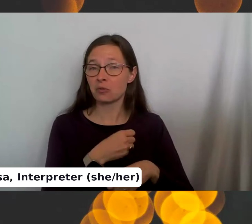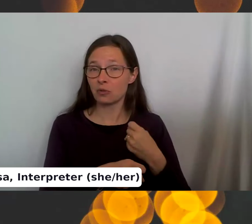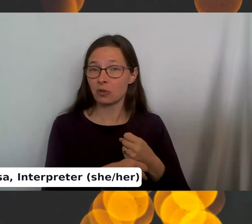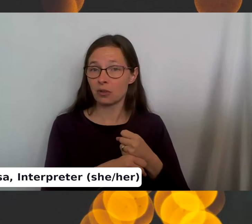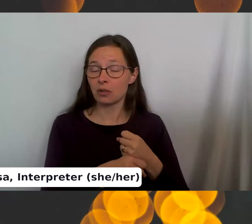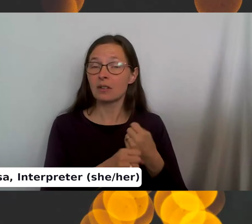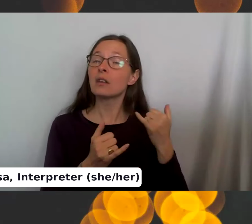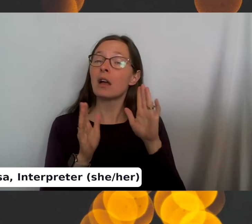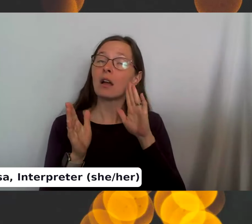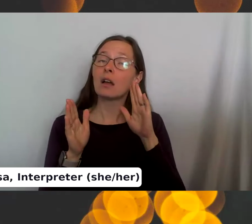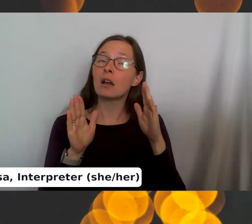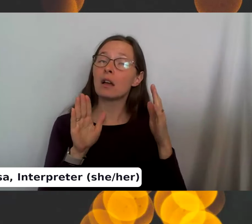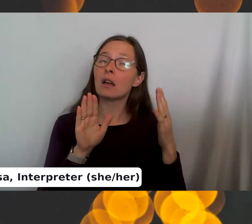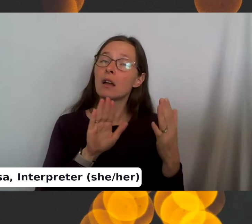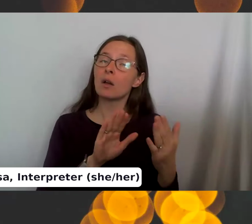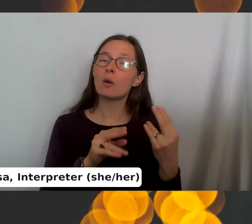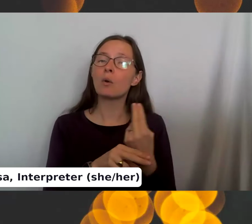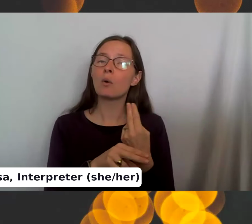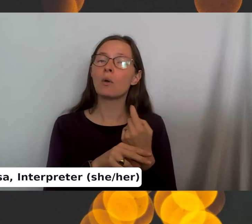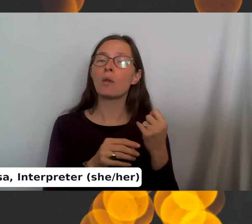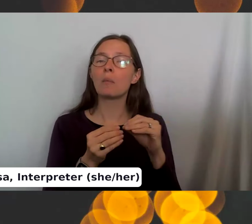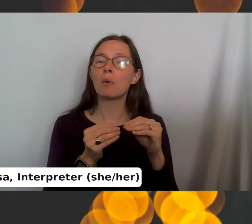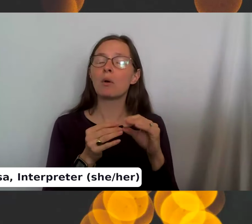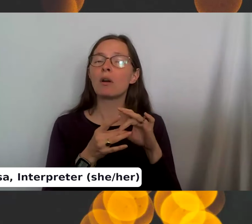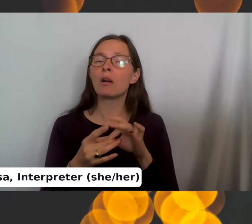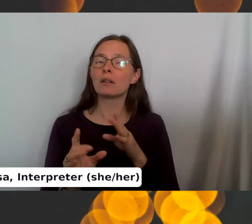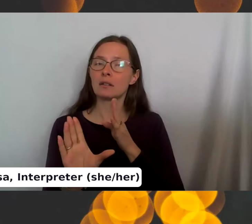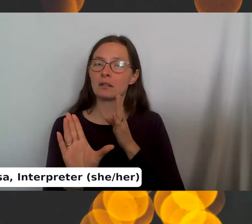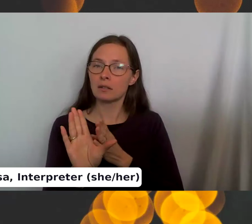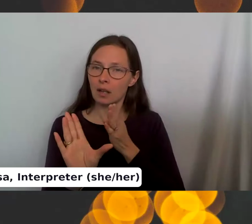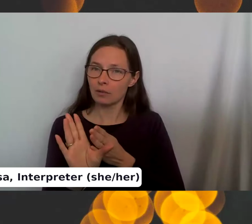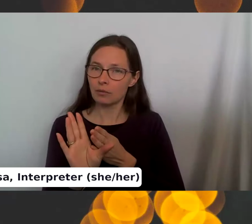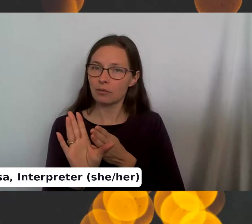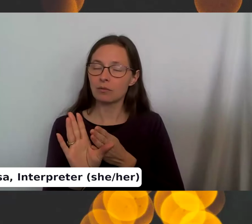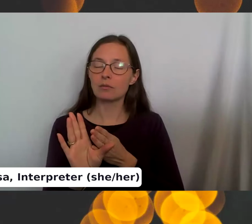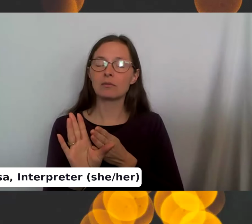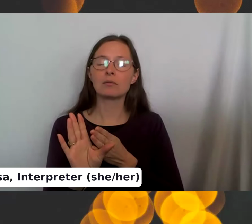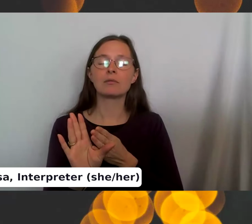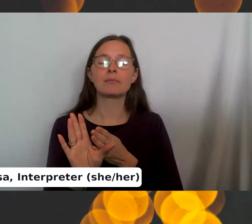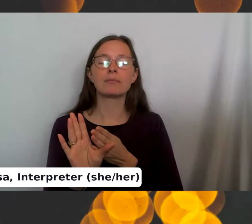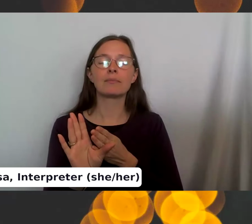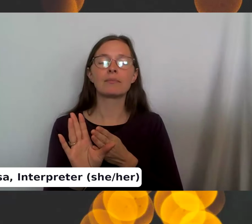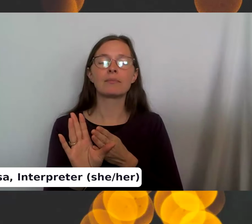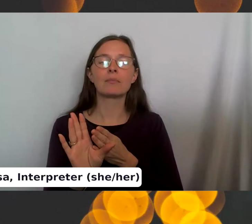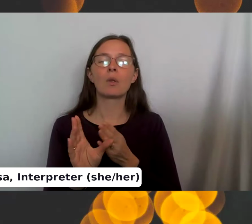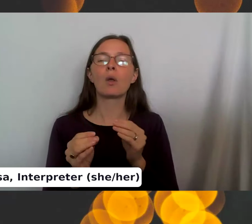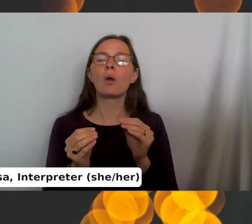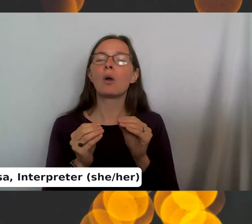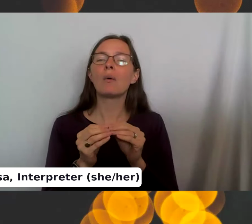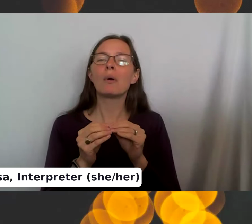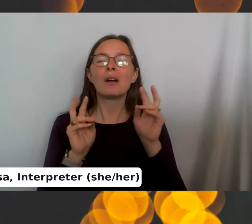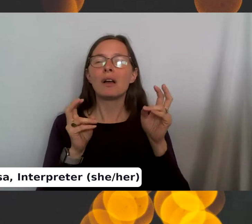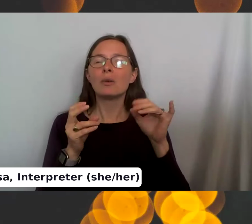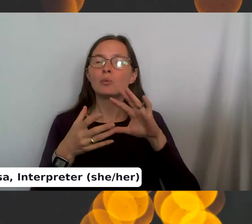be used more in conjunction with psychology and more